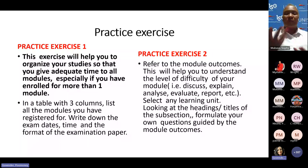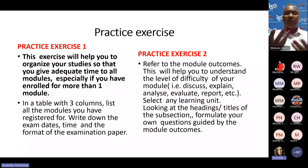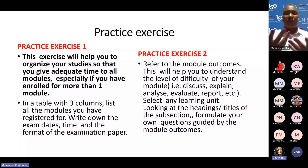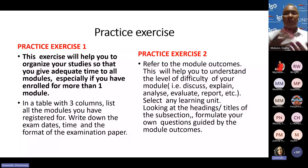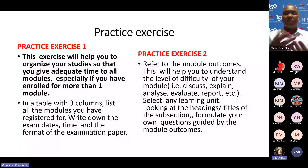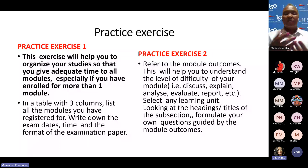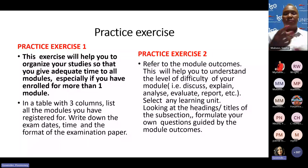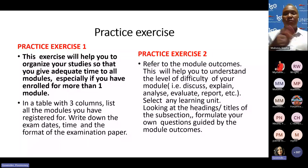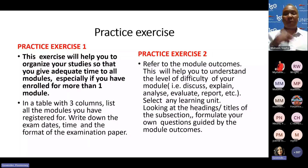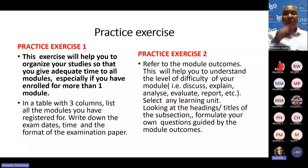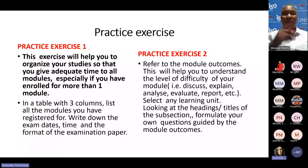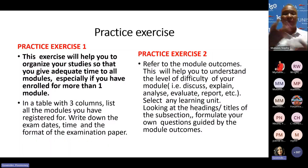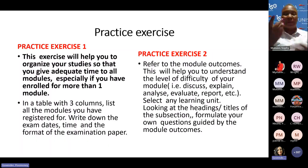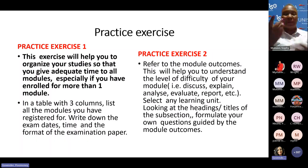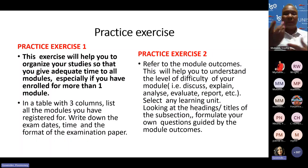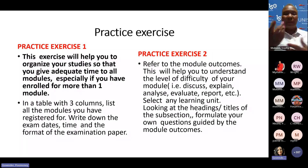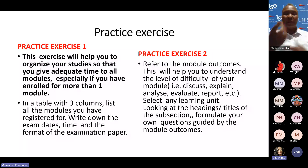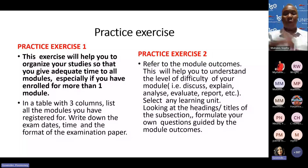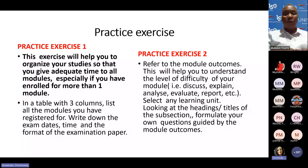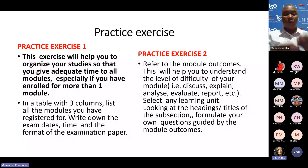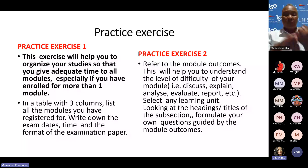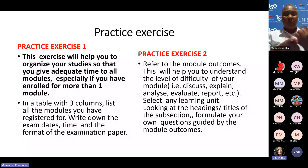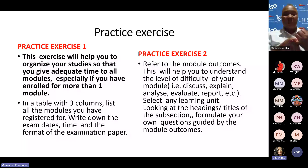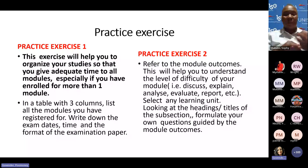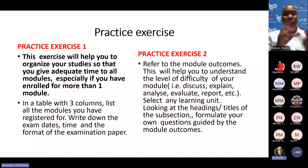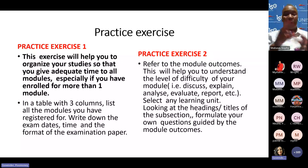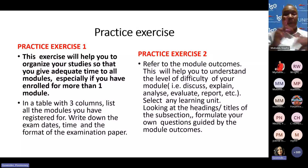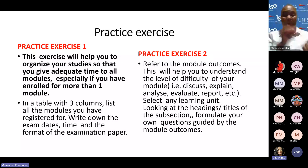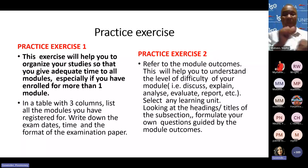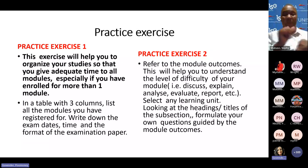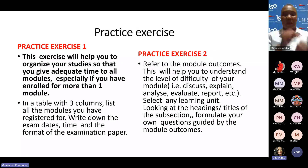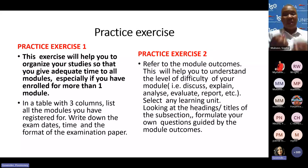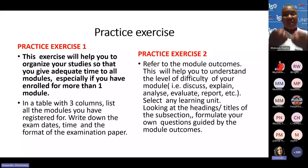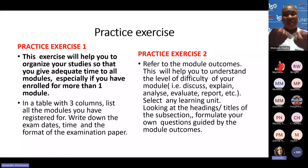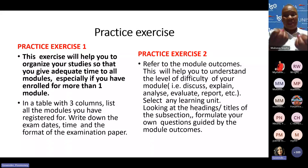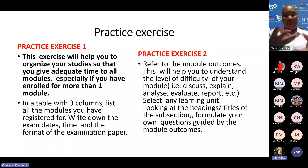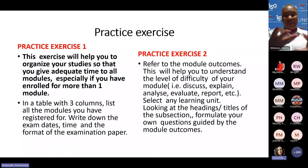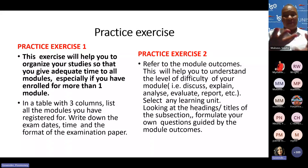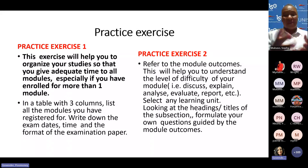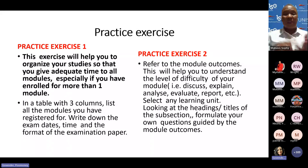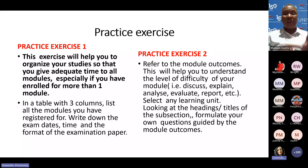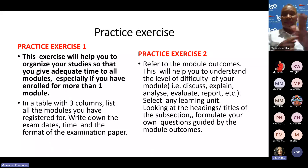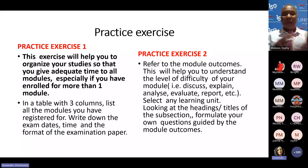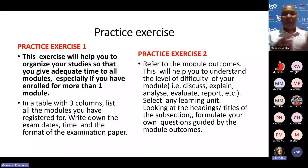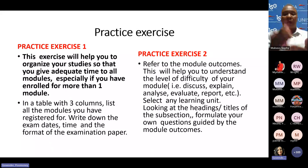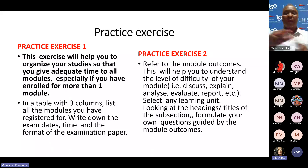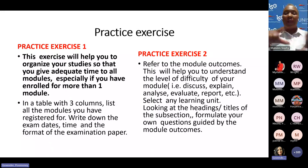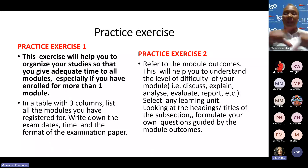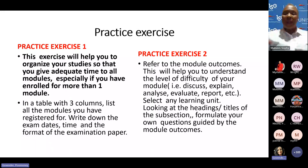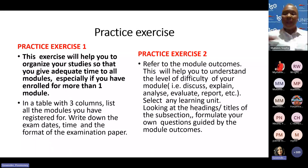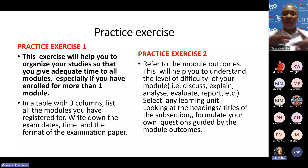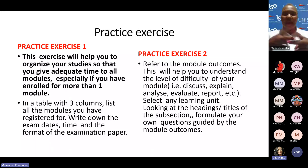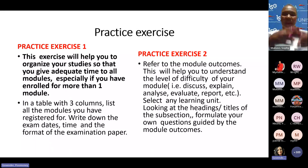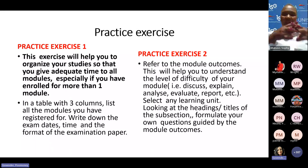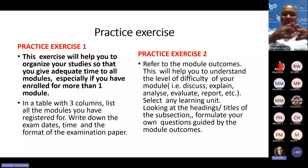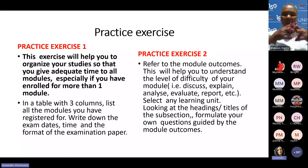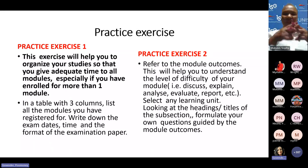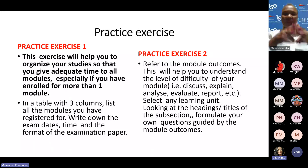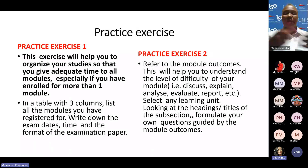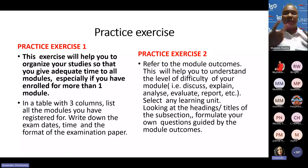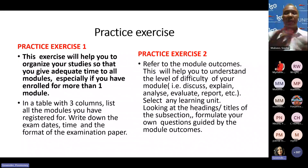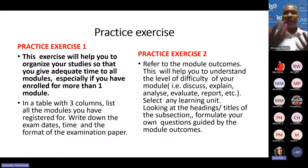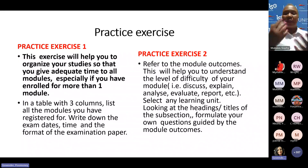And your module outcomes will give you an indication of the level of difficulty that you